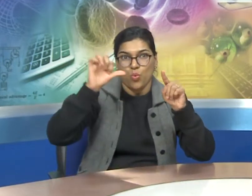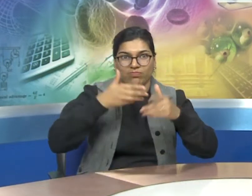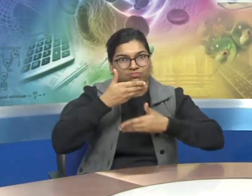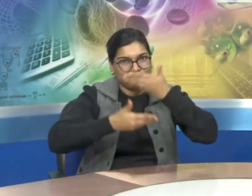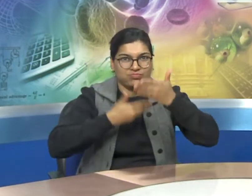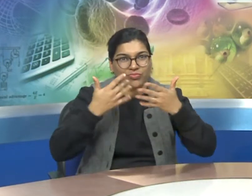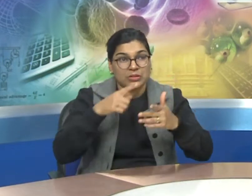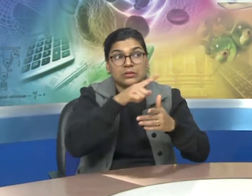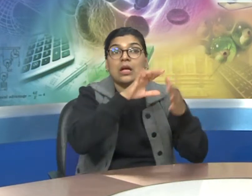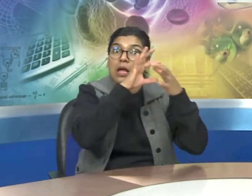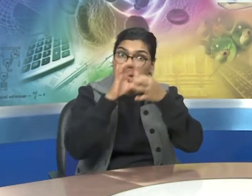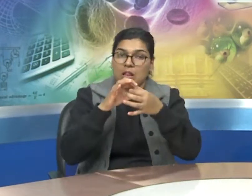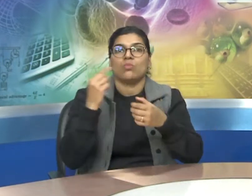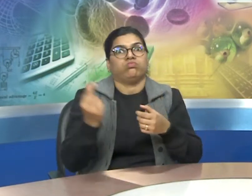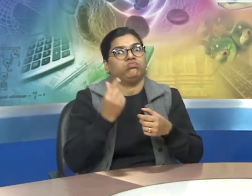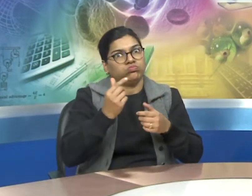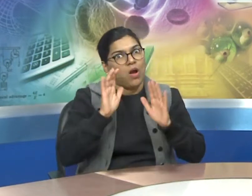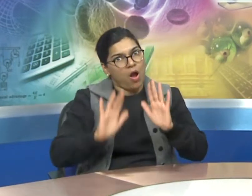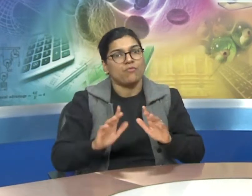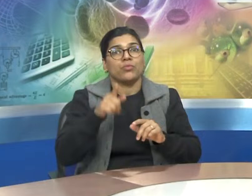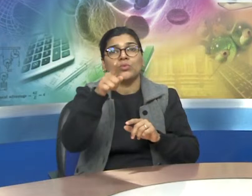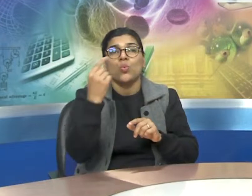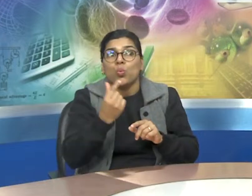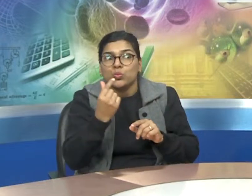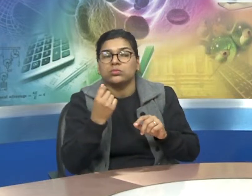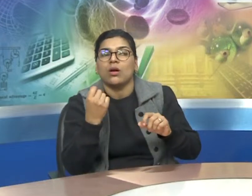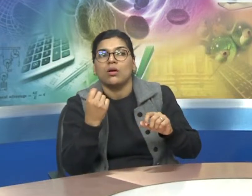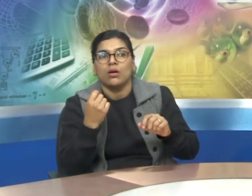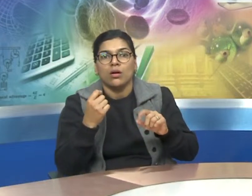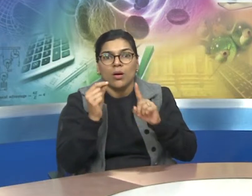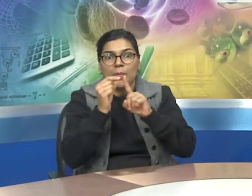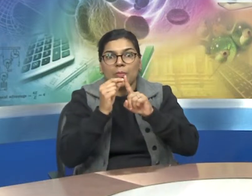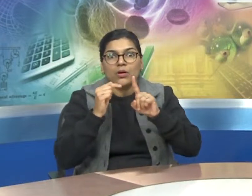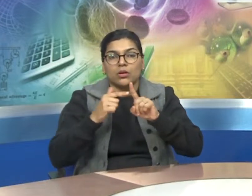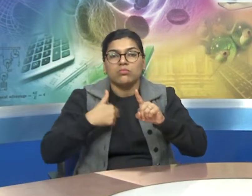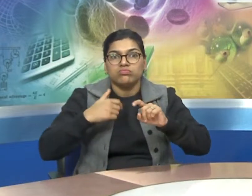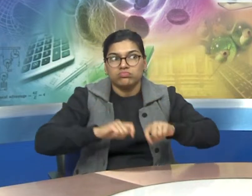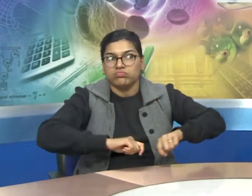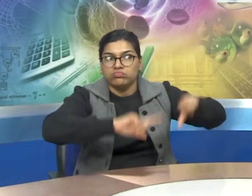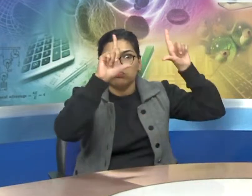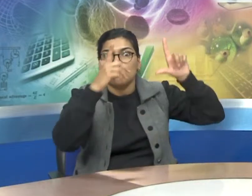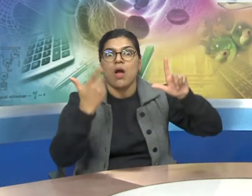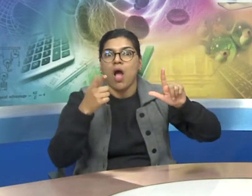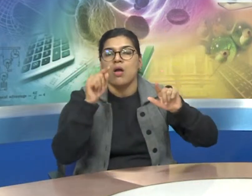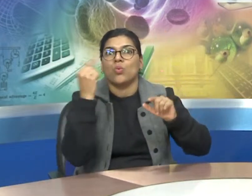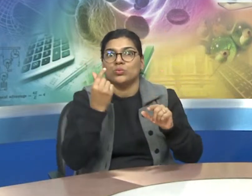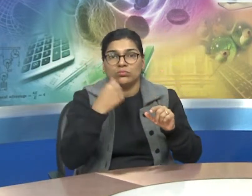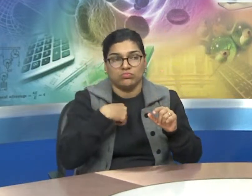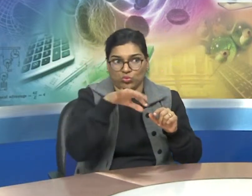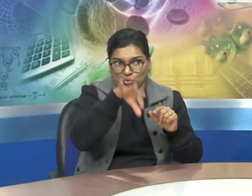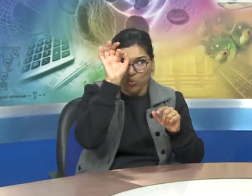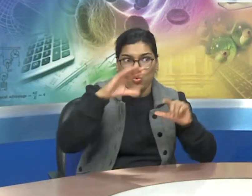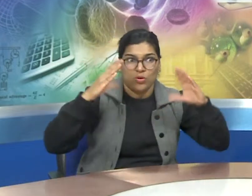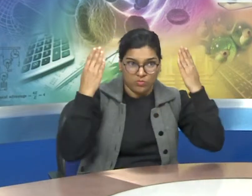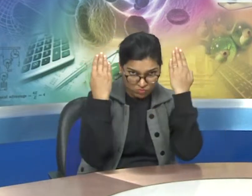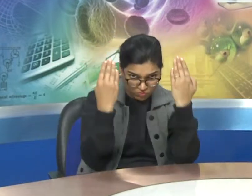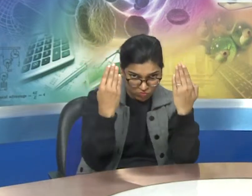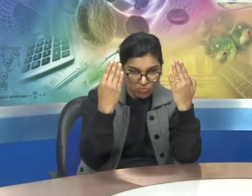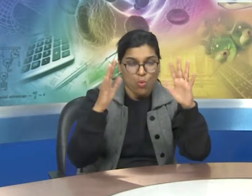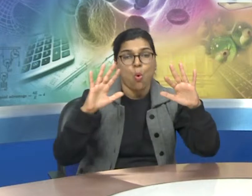So these are all different types of slide layouts which are useful. These are basically 1 to 9 and you can